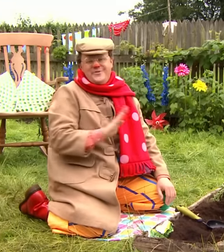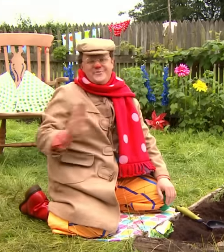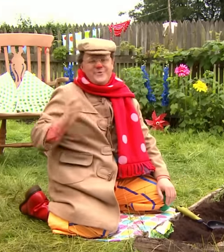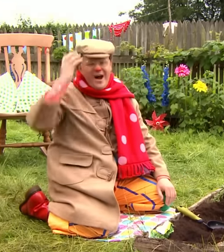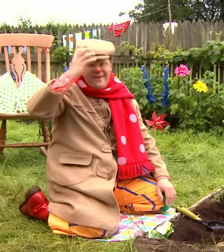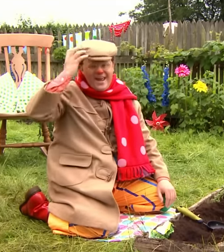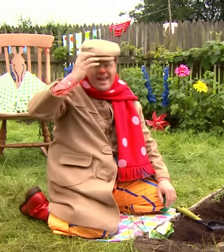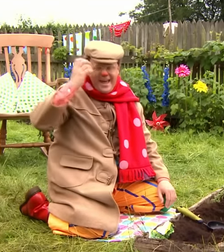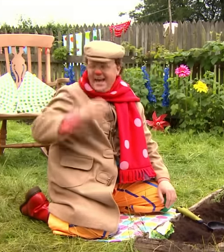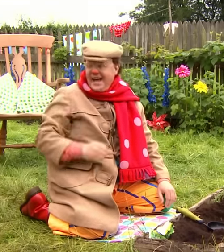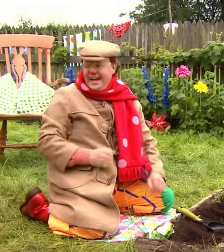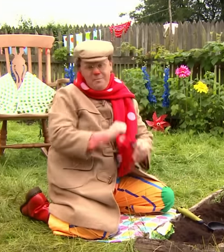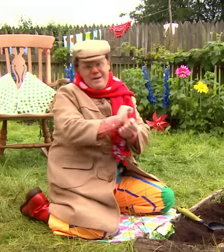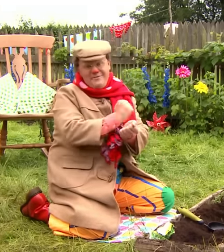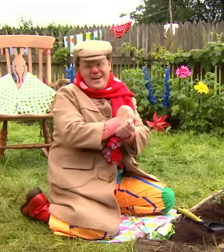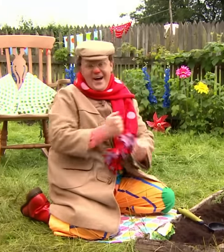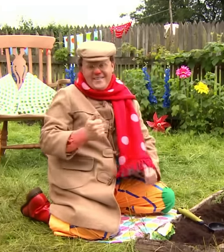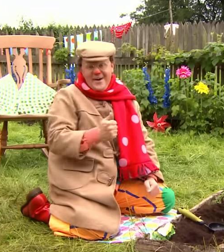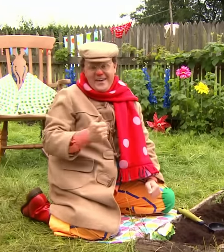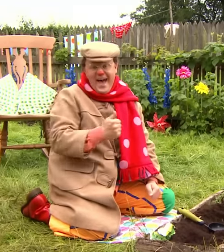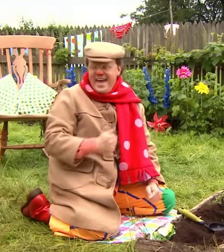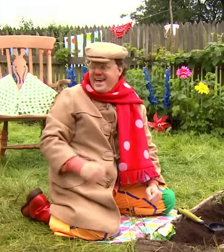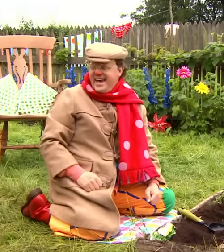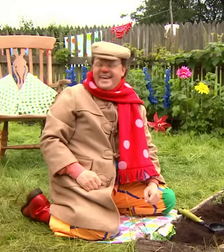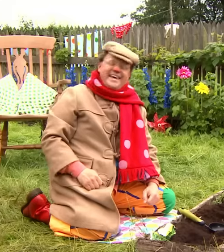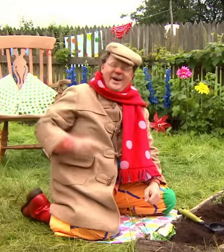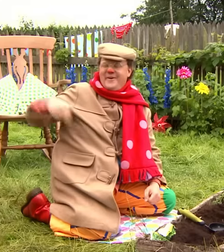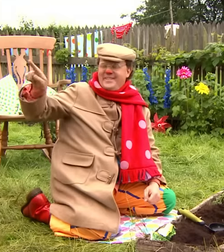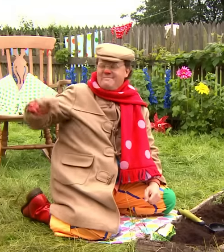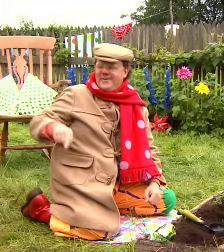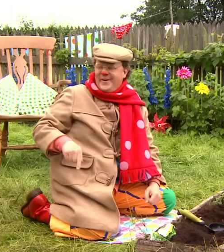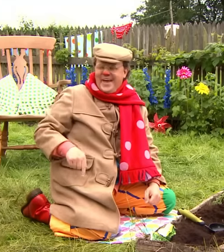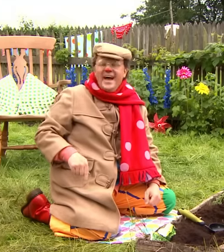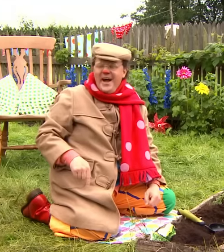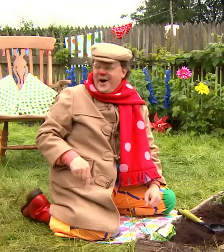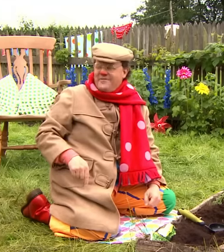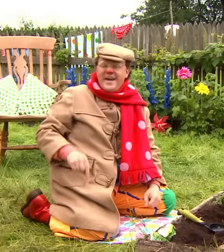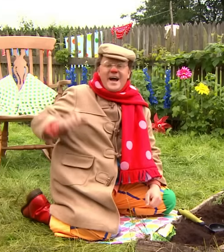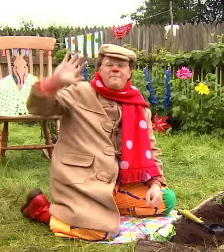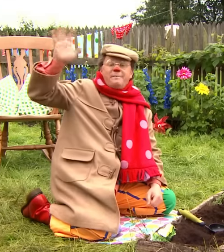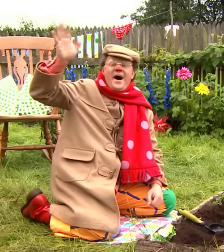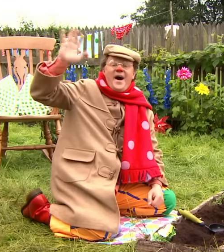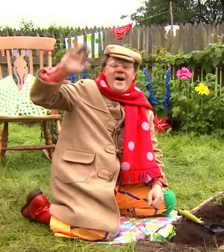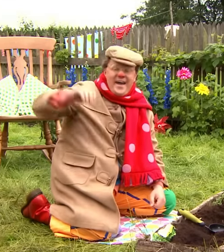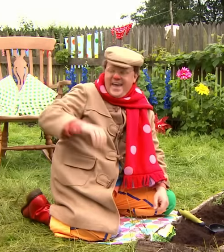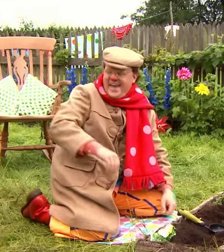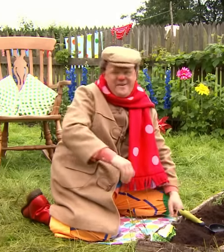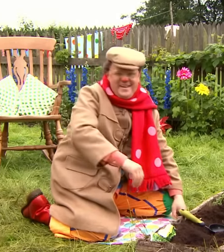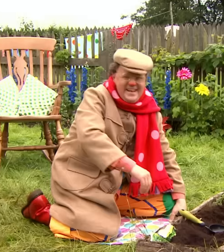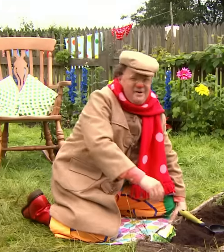don't worry. Little bit of dirt's okay. Go on, the boy. Off you go. Bye-bye.